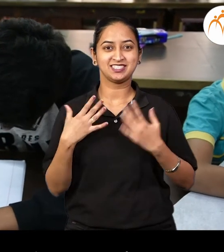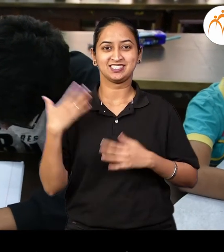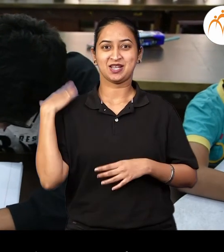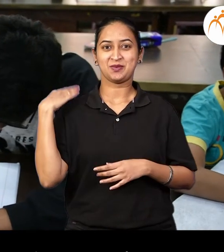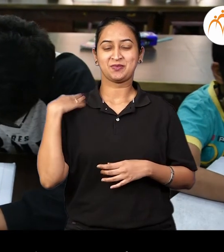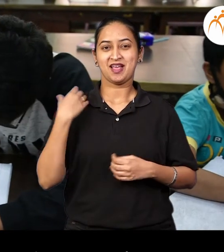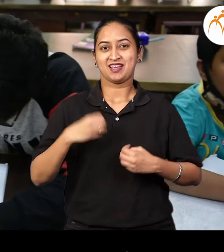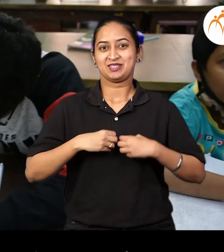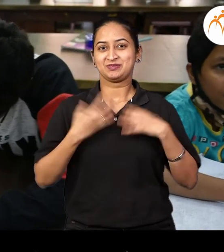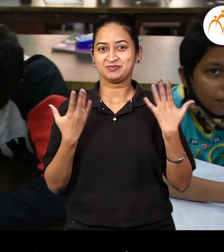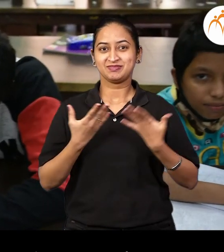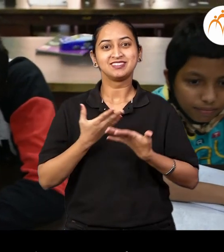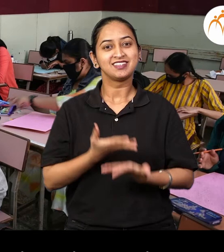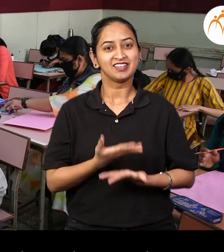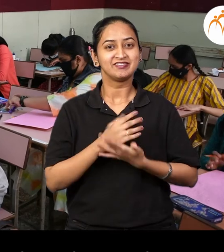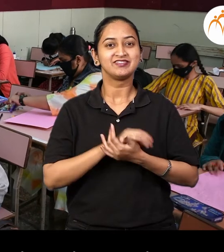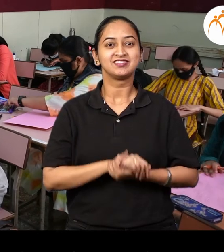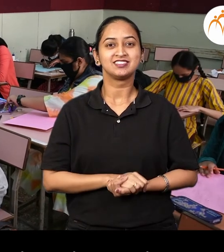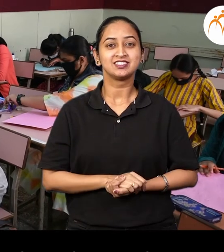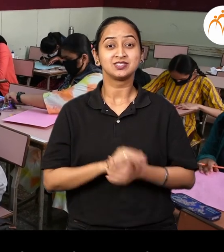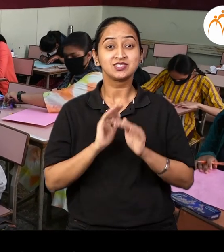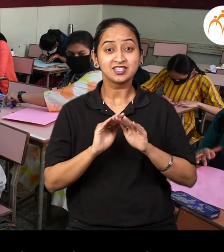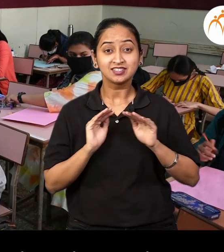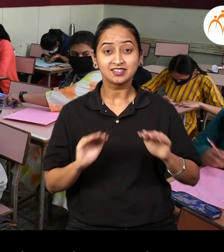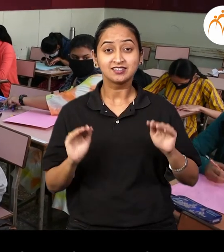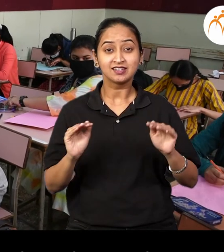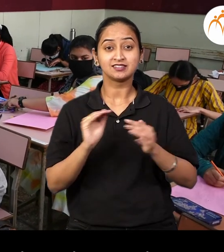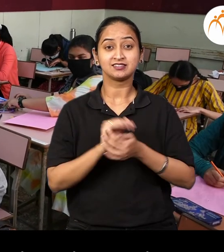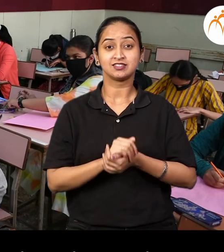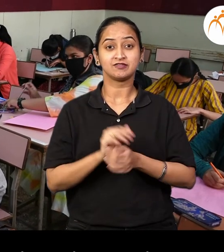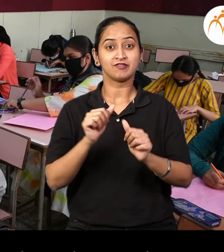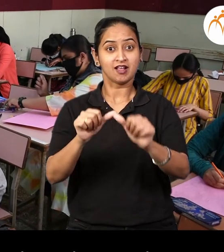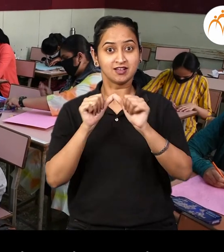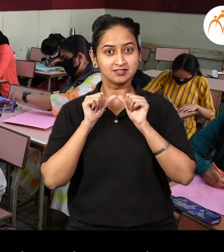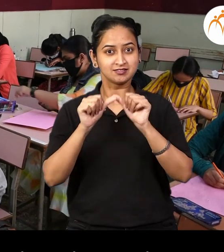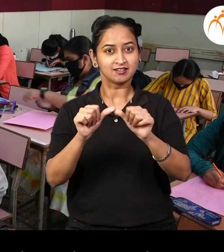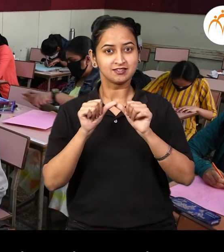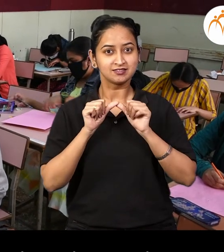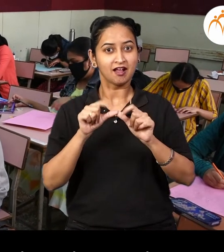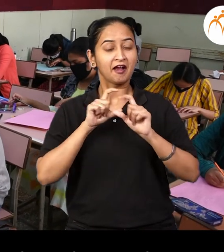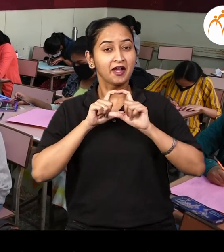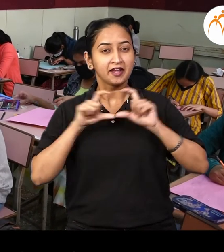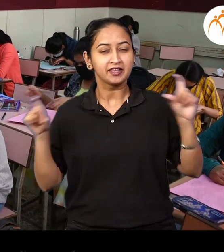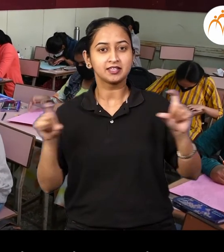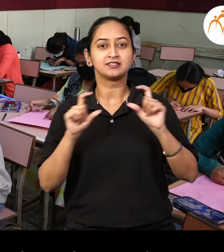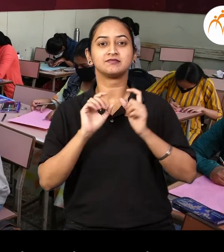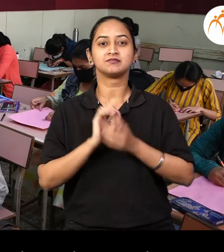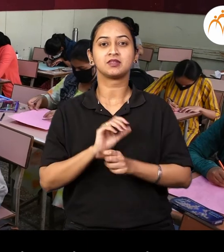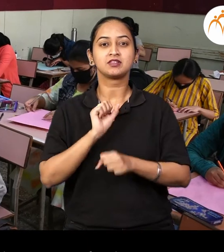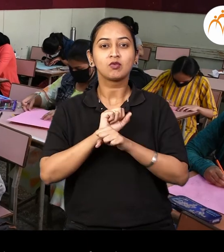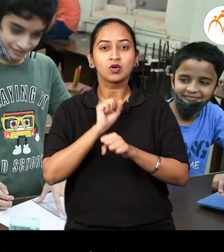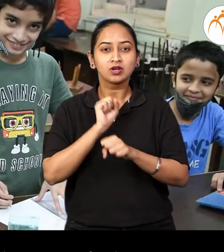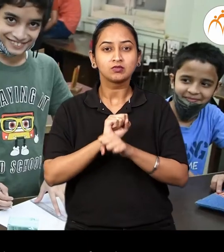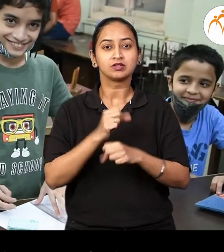pictures a lot. Salim is very happy when the teacher